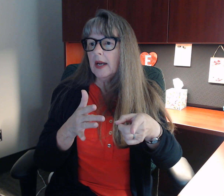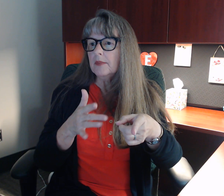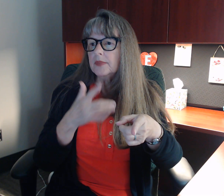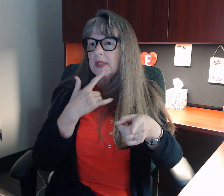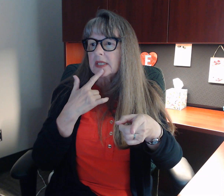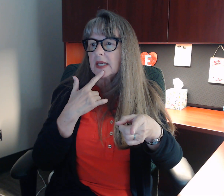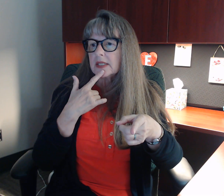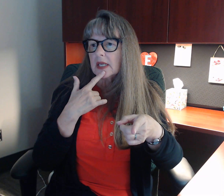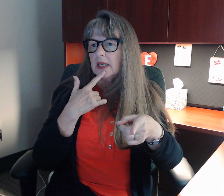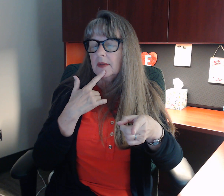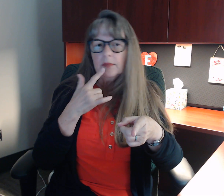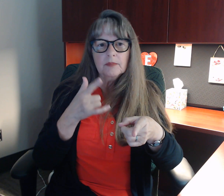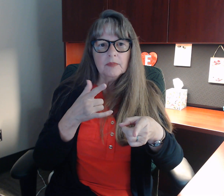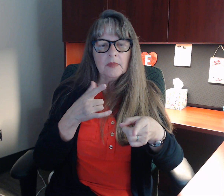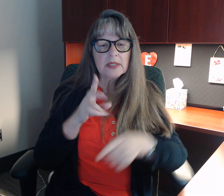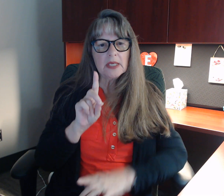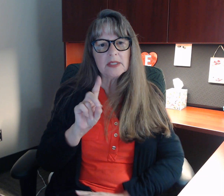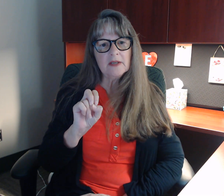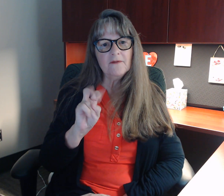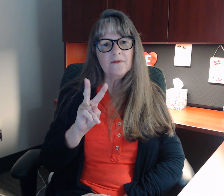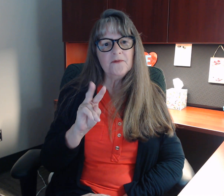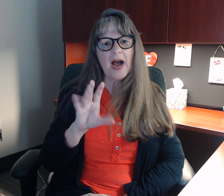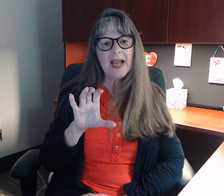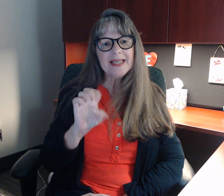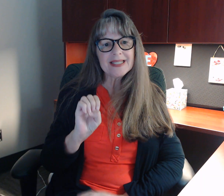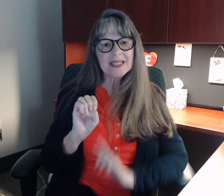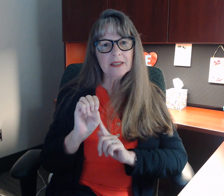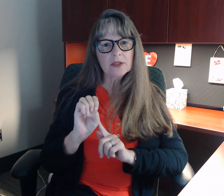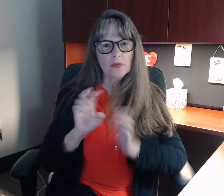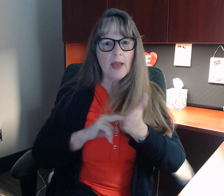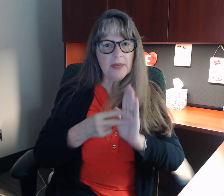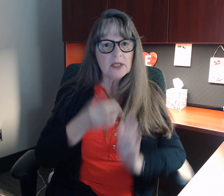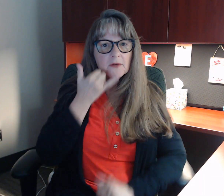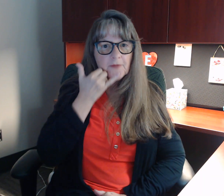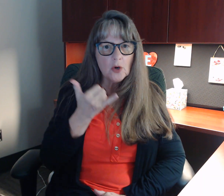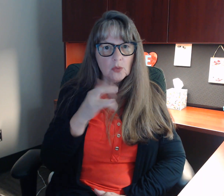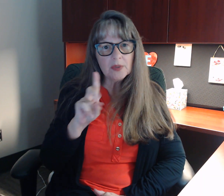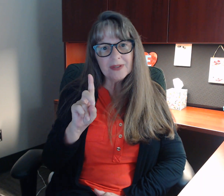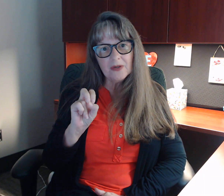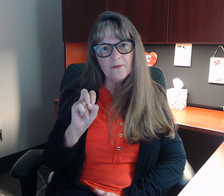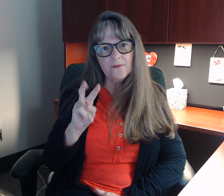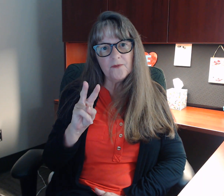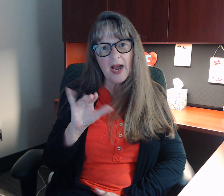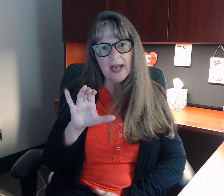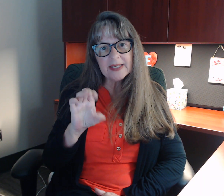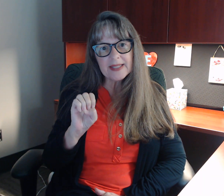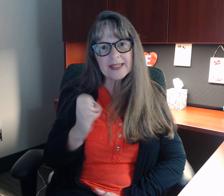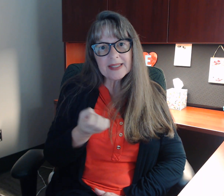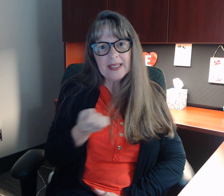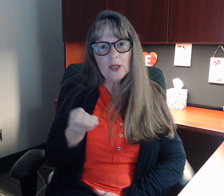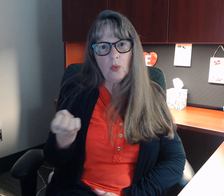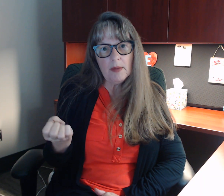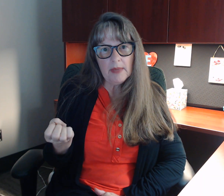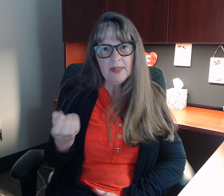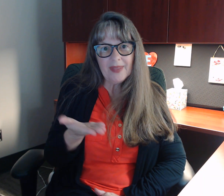it says device, so that means the phone, device, that's the equipment, the